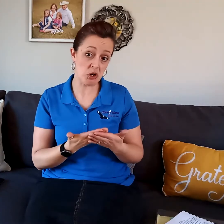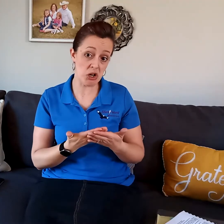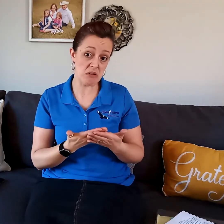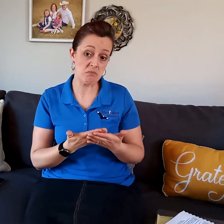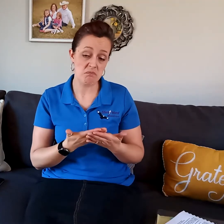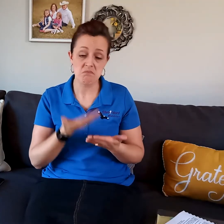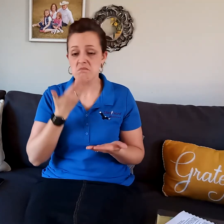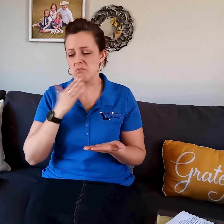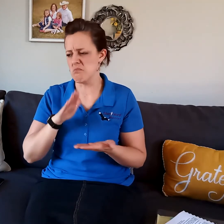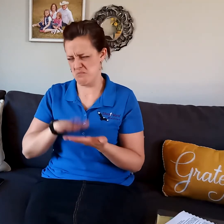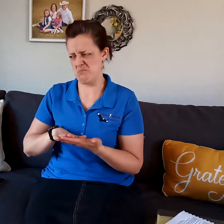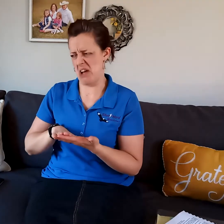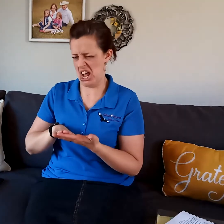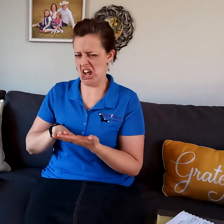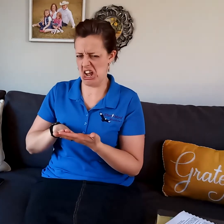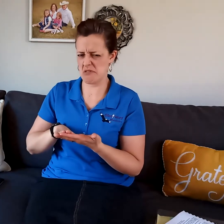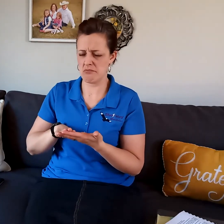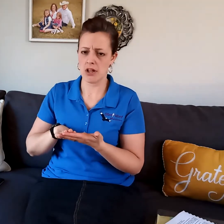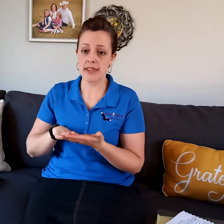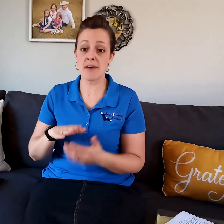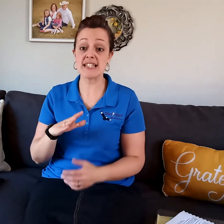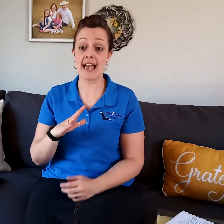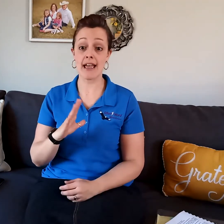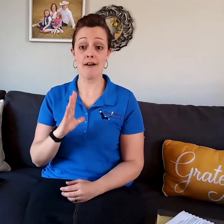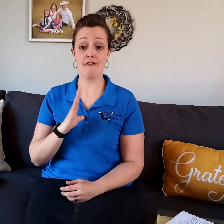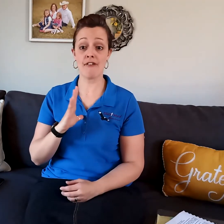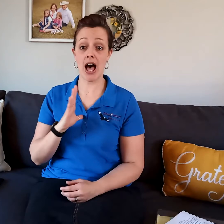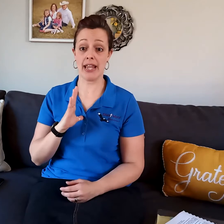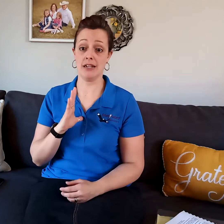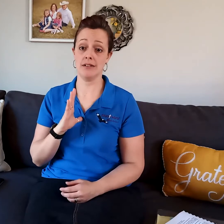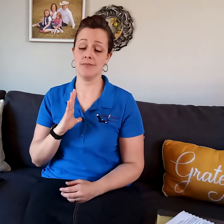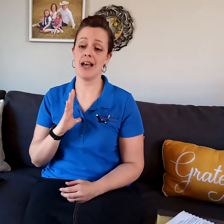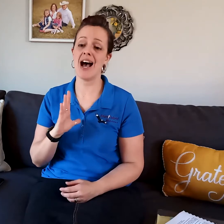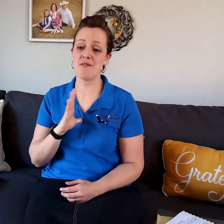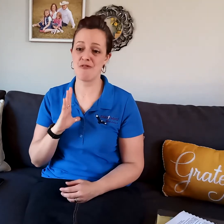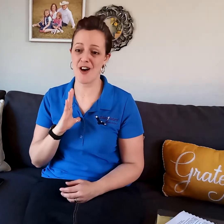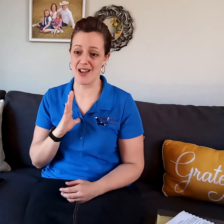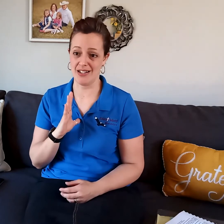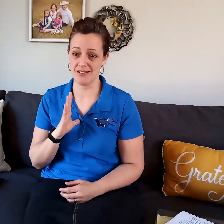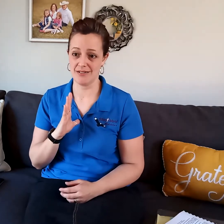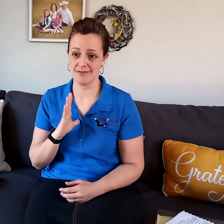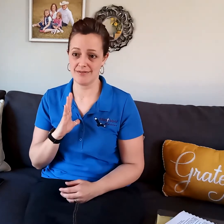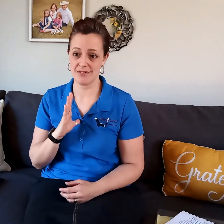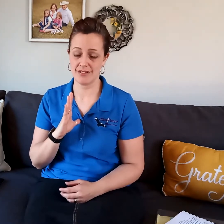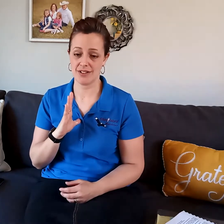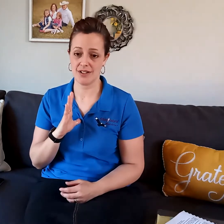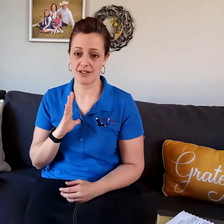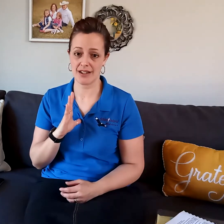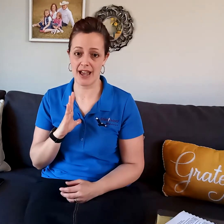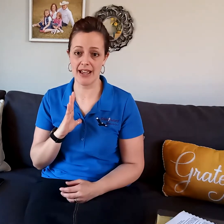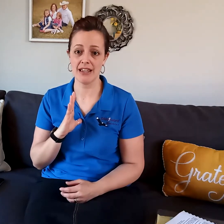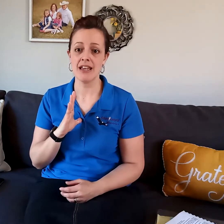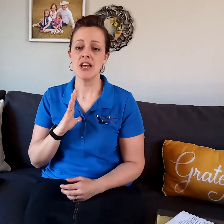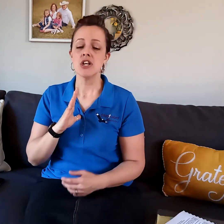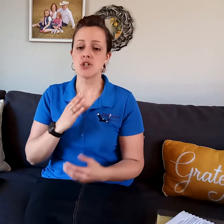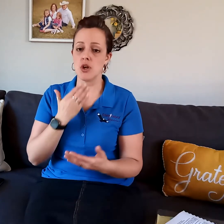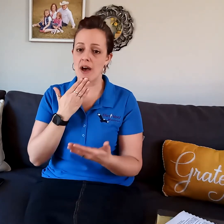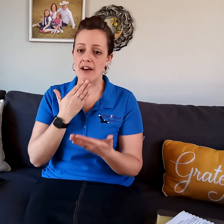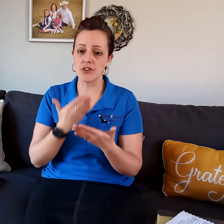good, bad. They might say, fine, I'm fine. Okay? So you have